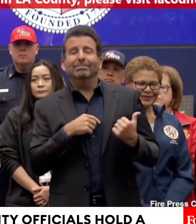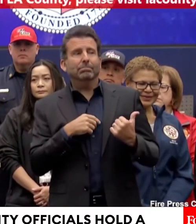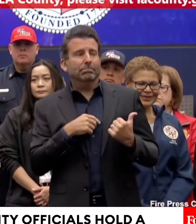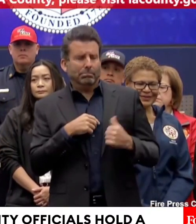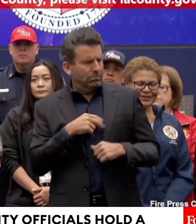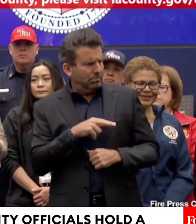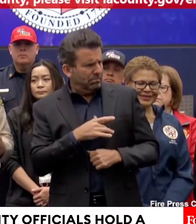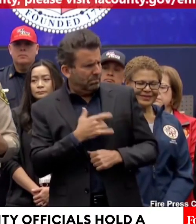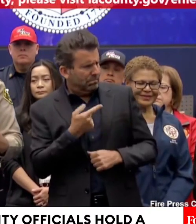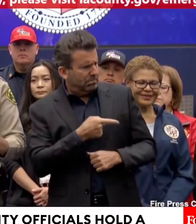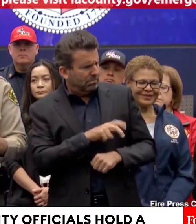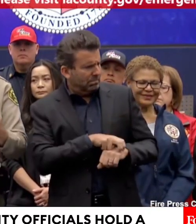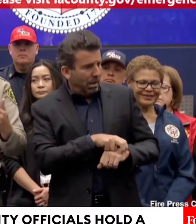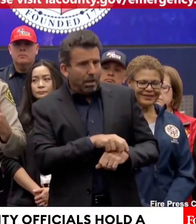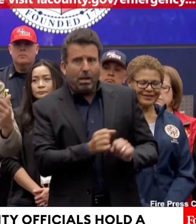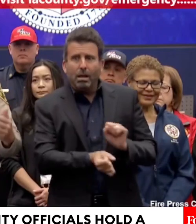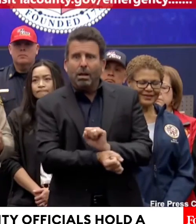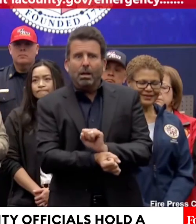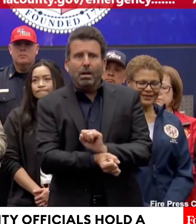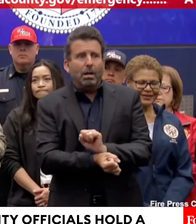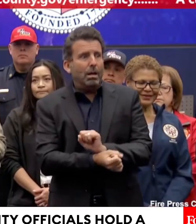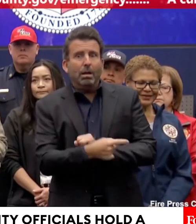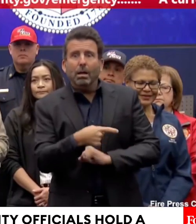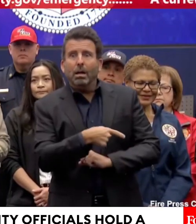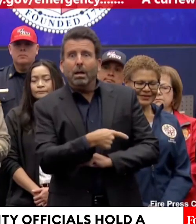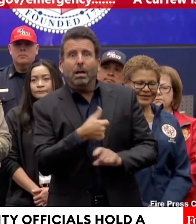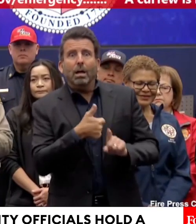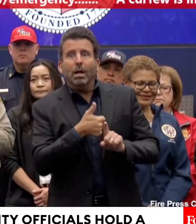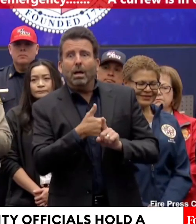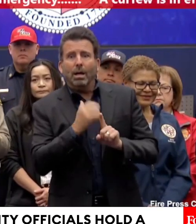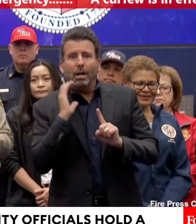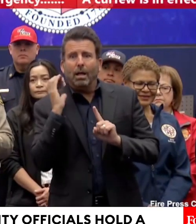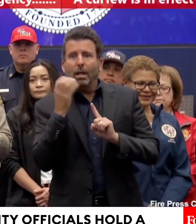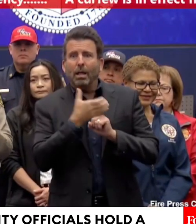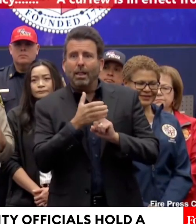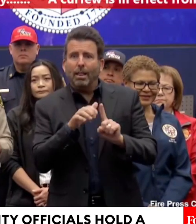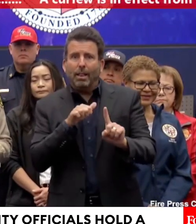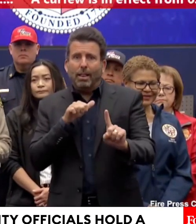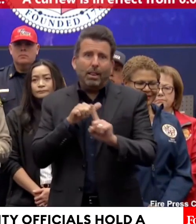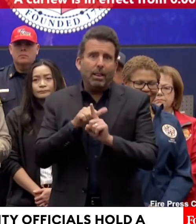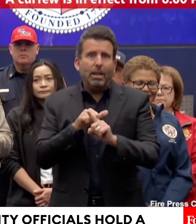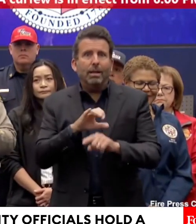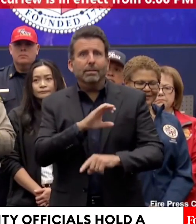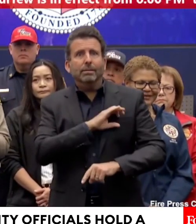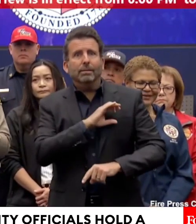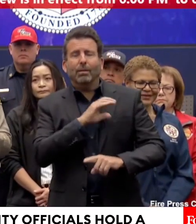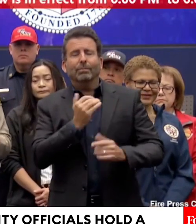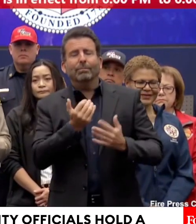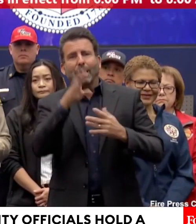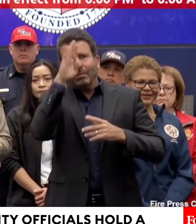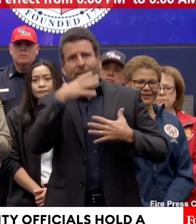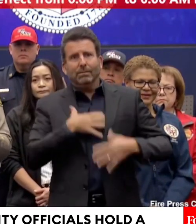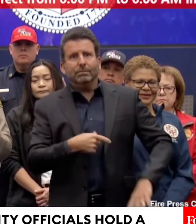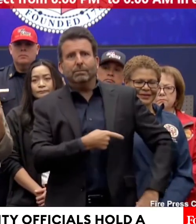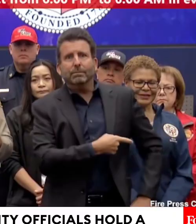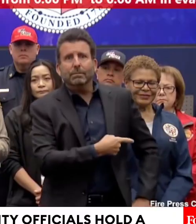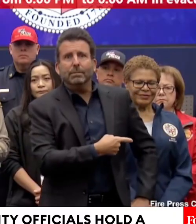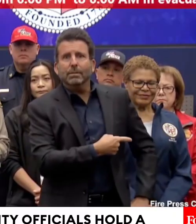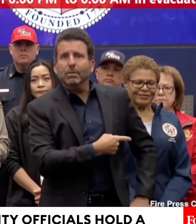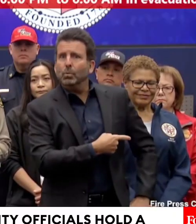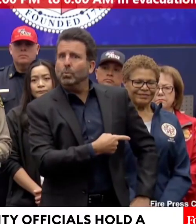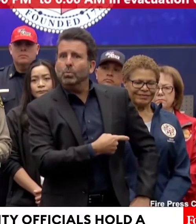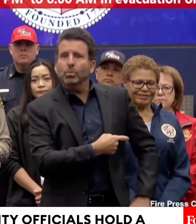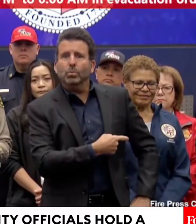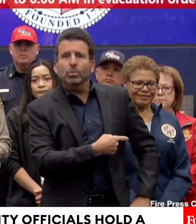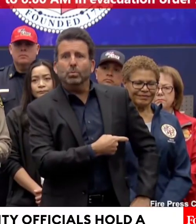and he was not. He just got caught burglarizing a home. So those are issues that our frontline deputies and